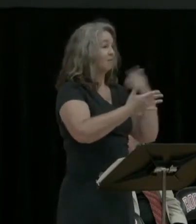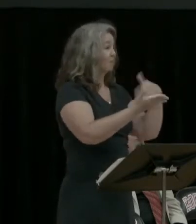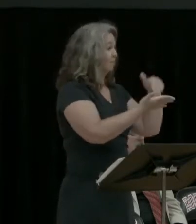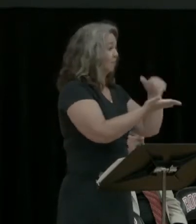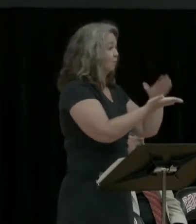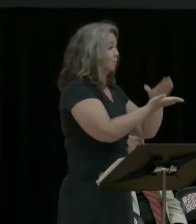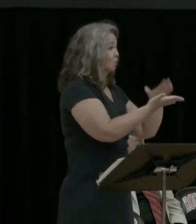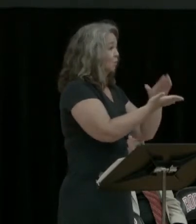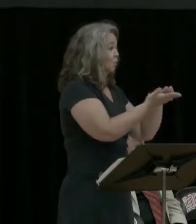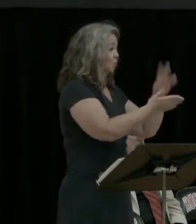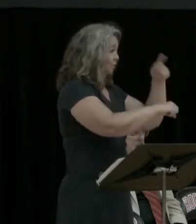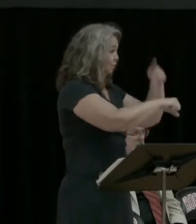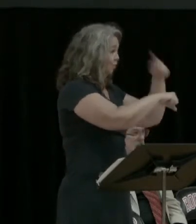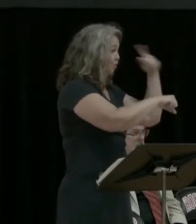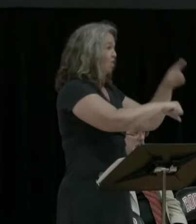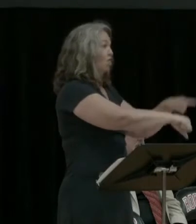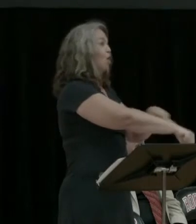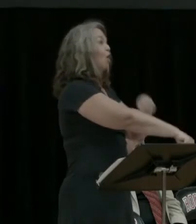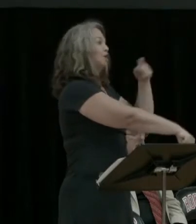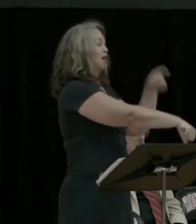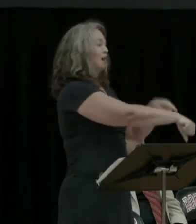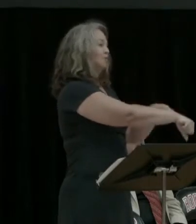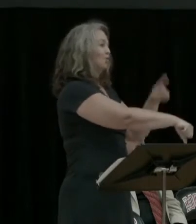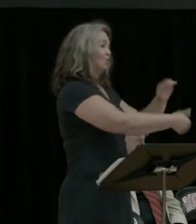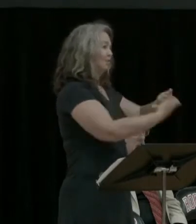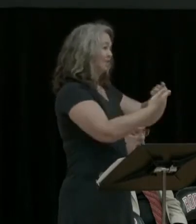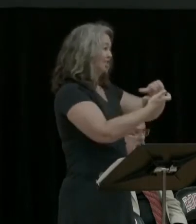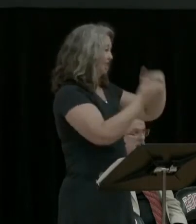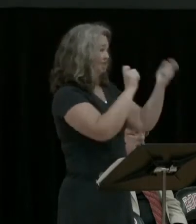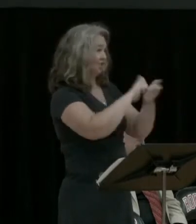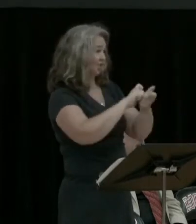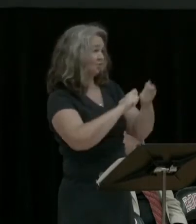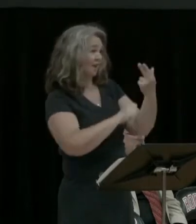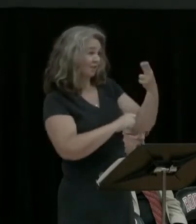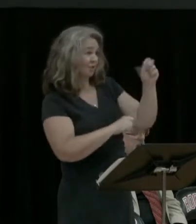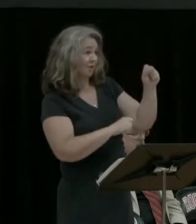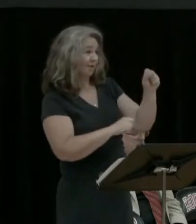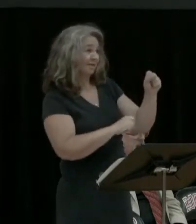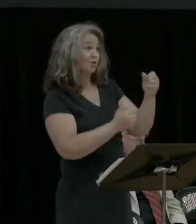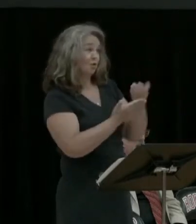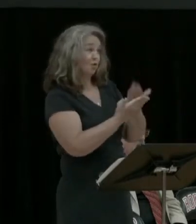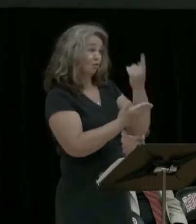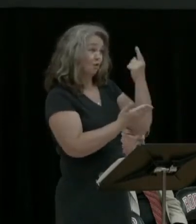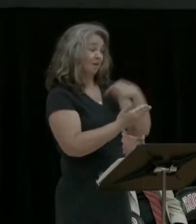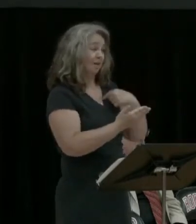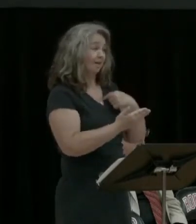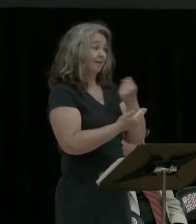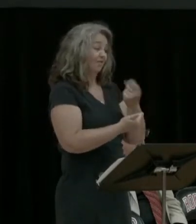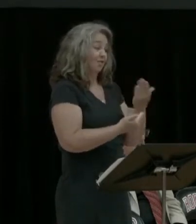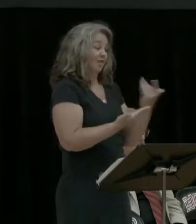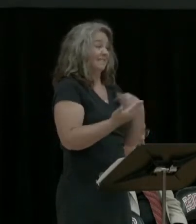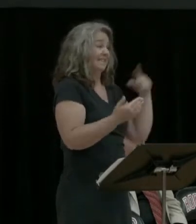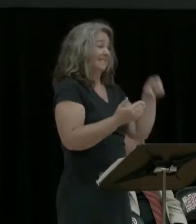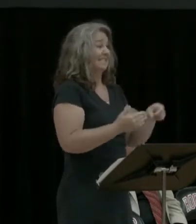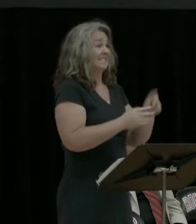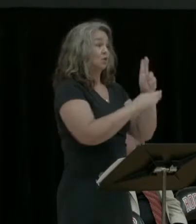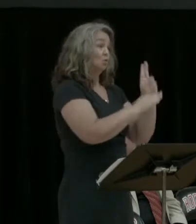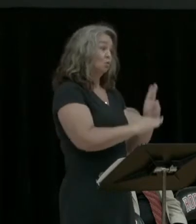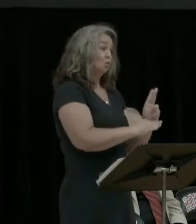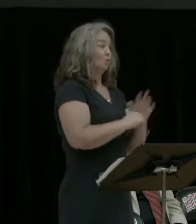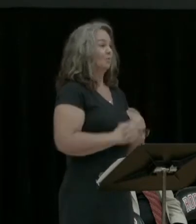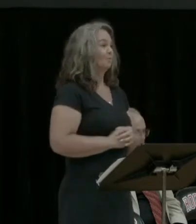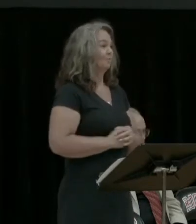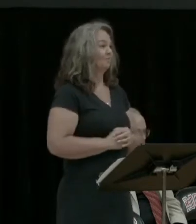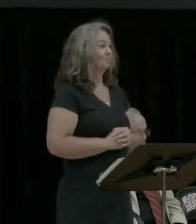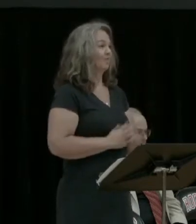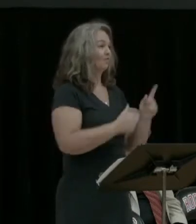school principal for a really long time, so becoming a high school principal was a new thing for me. And there were a few things I had to get used to.